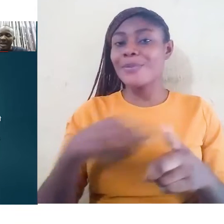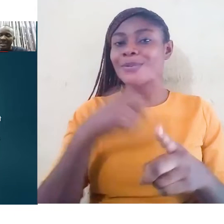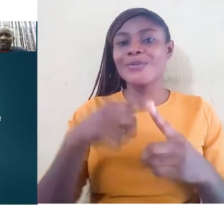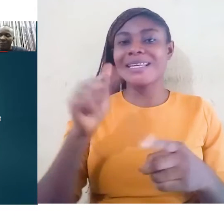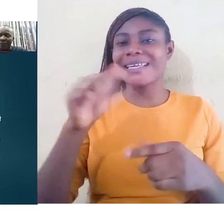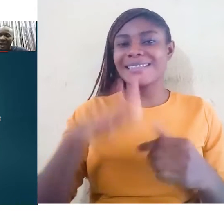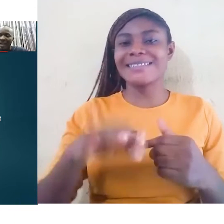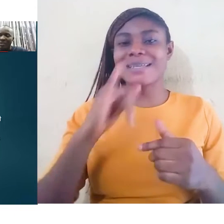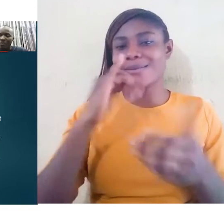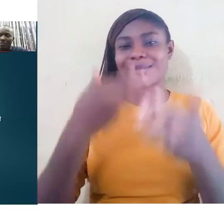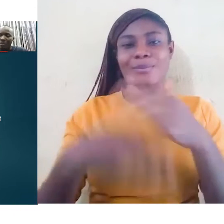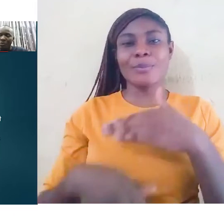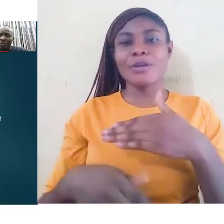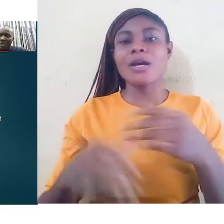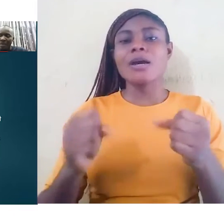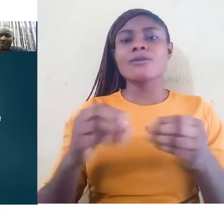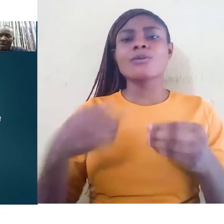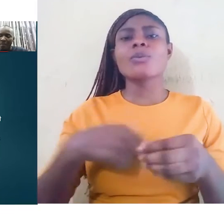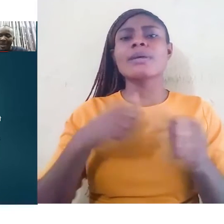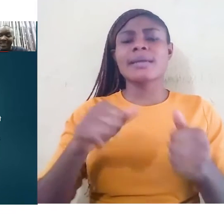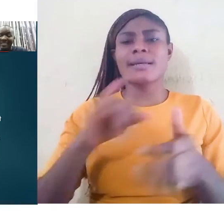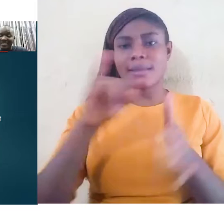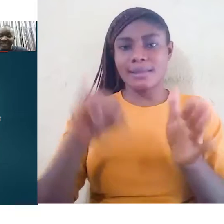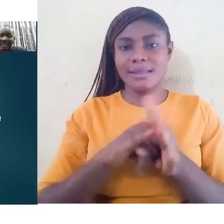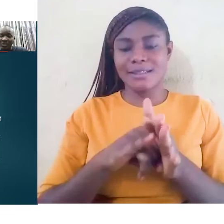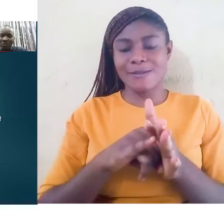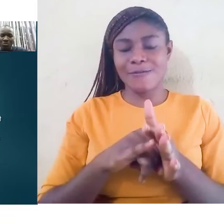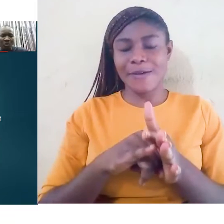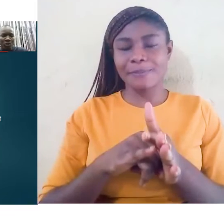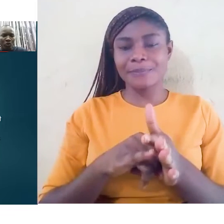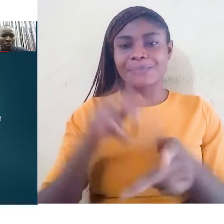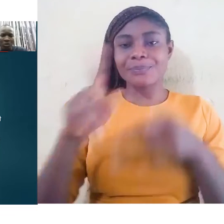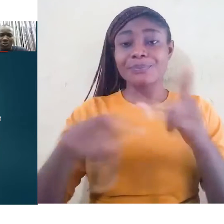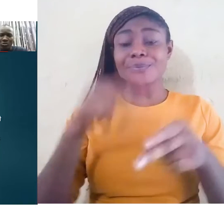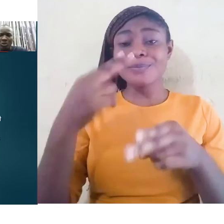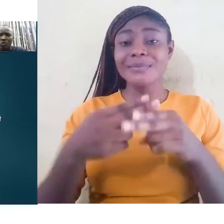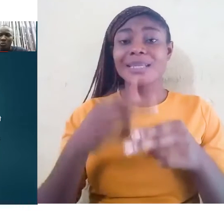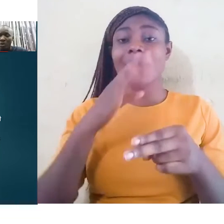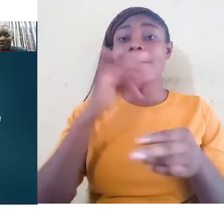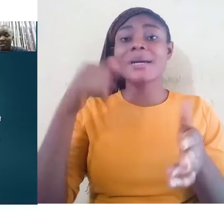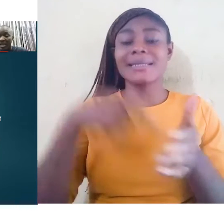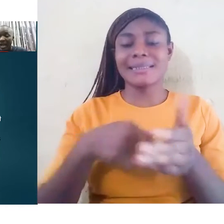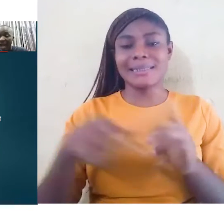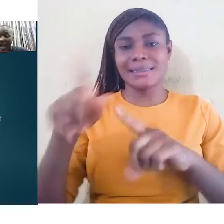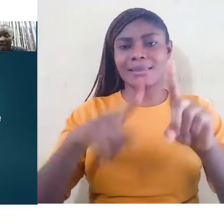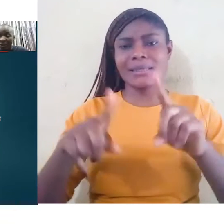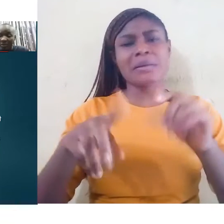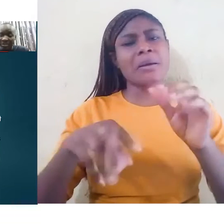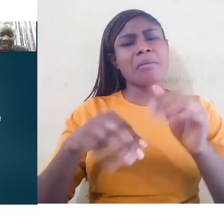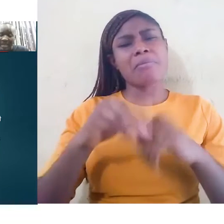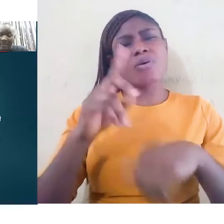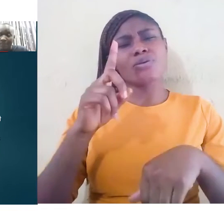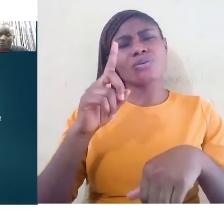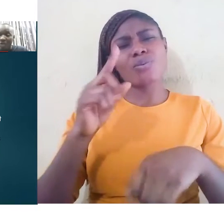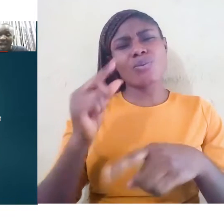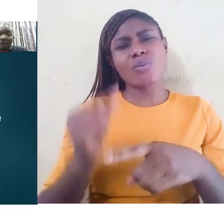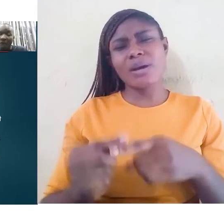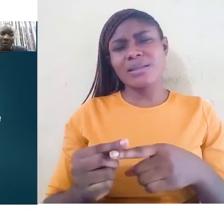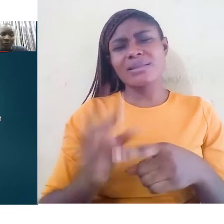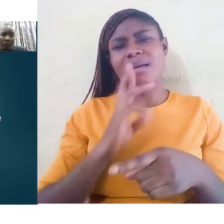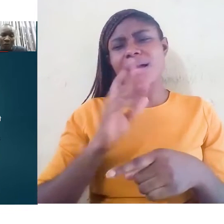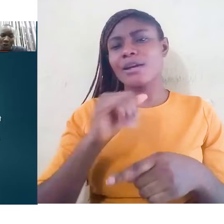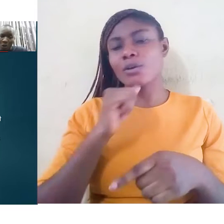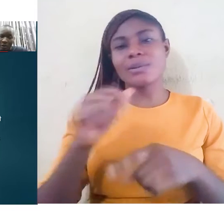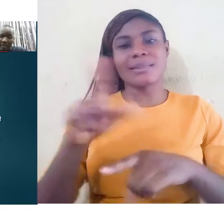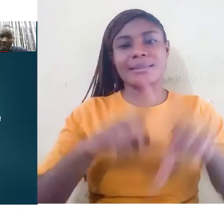actually identify people's name by this sign. So most words are not signed out